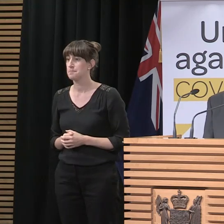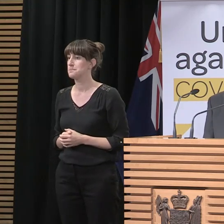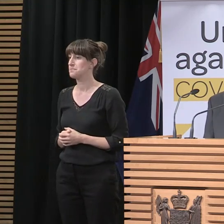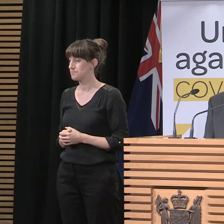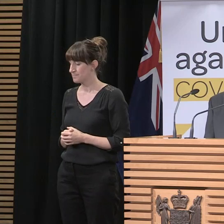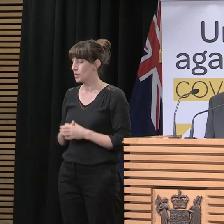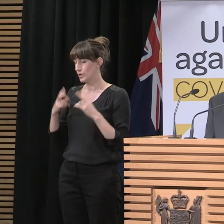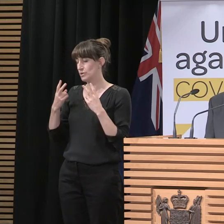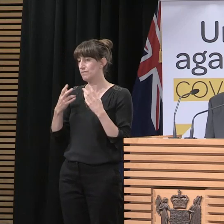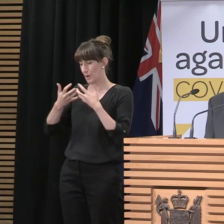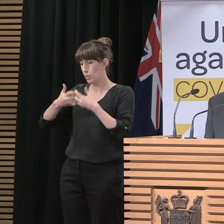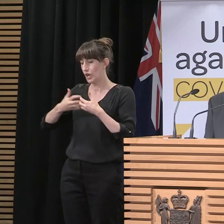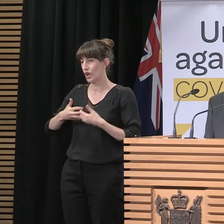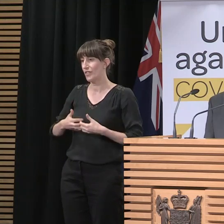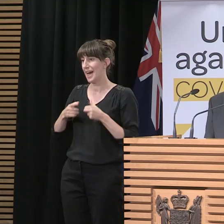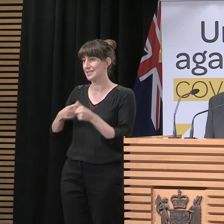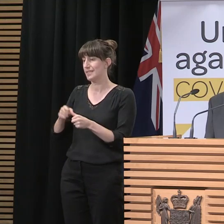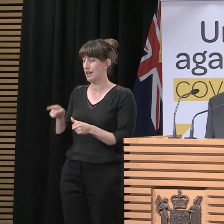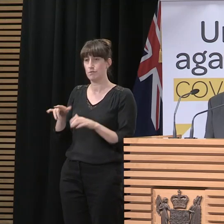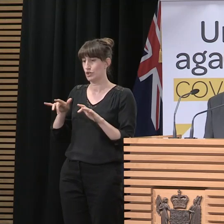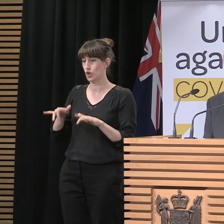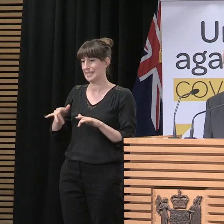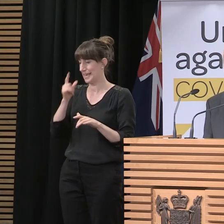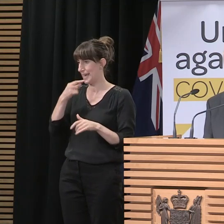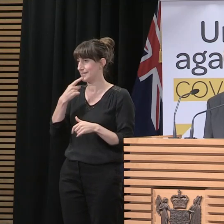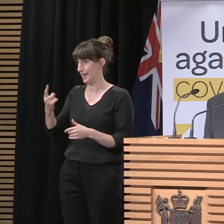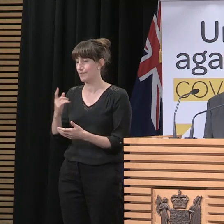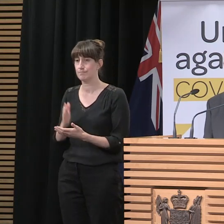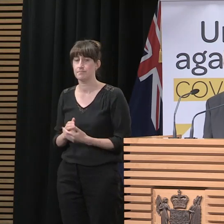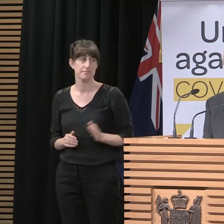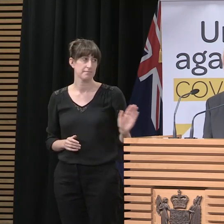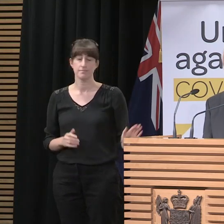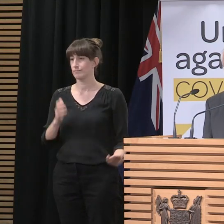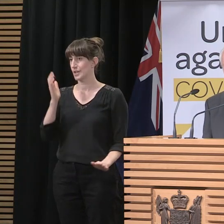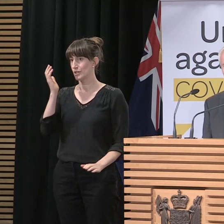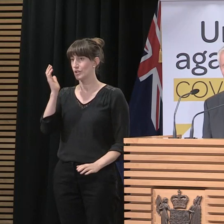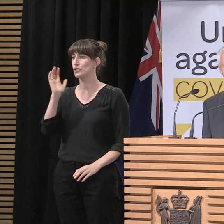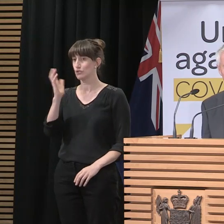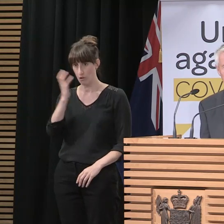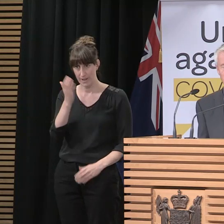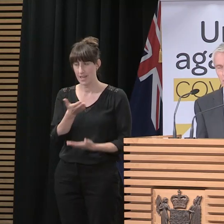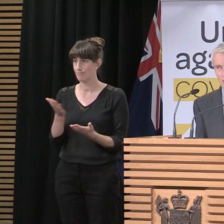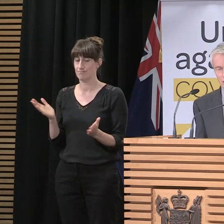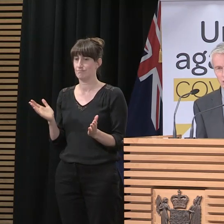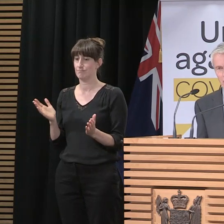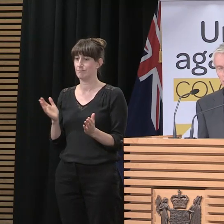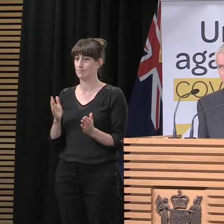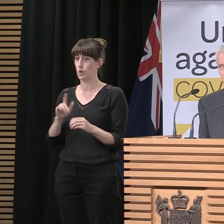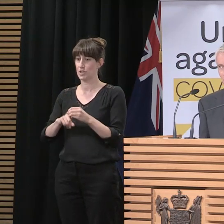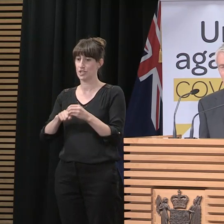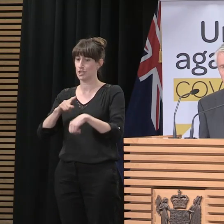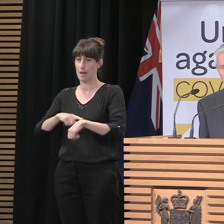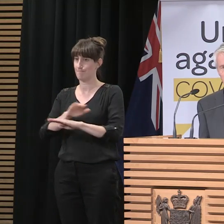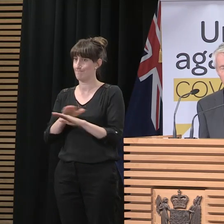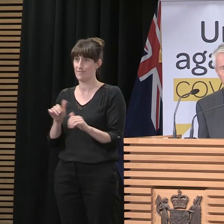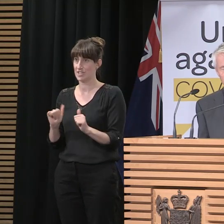working through it right now, so we'll provide clarification in the day. Okay. Look, everybody, we've used our time available. I think this, as you can imagine, Paul